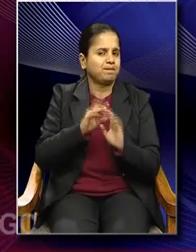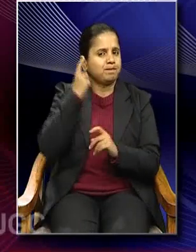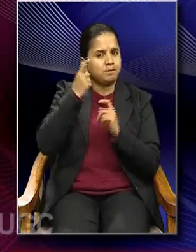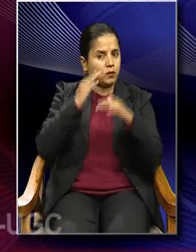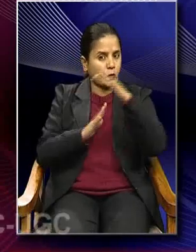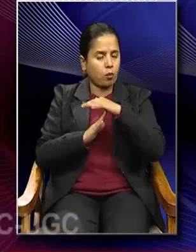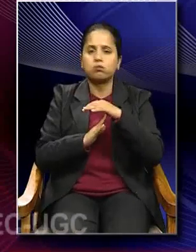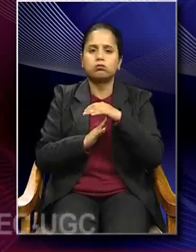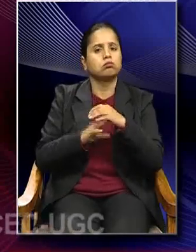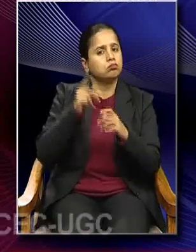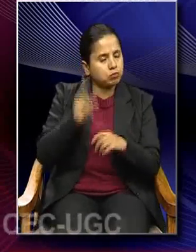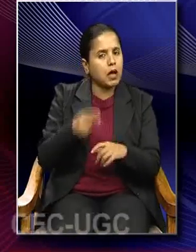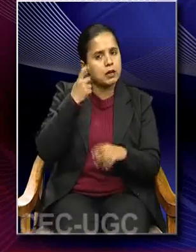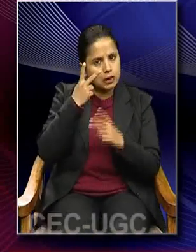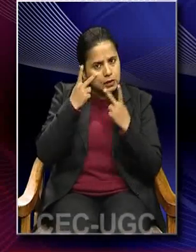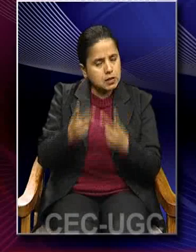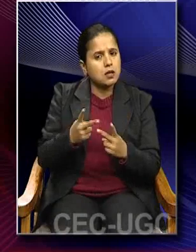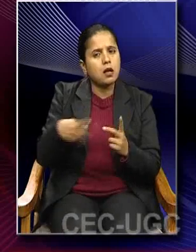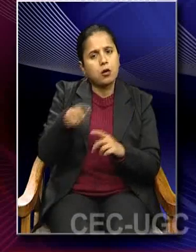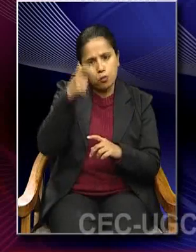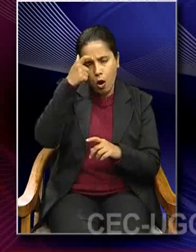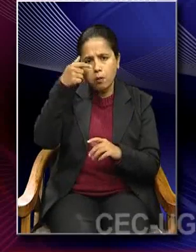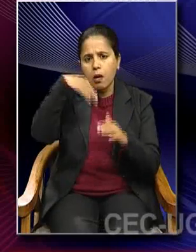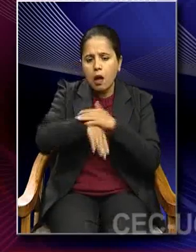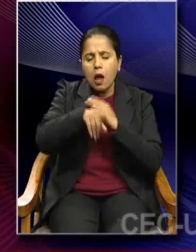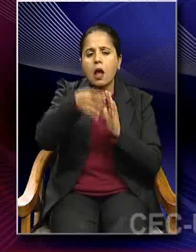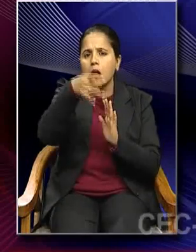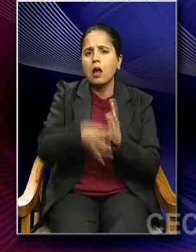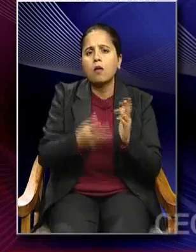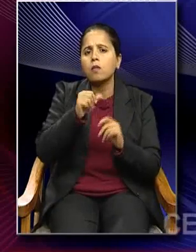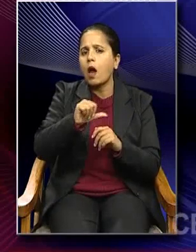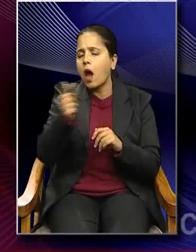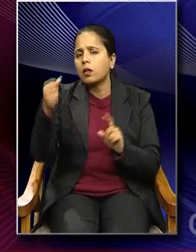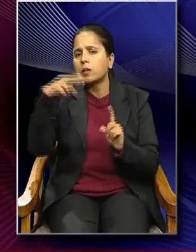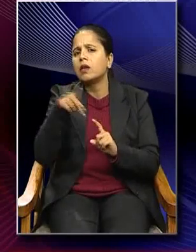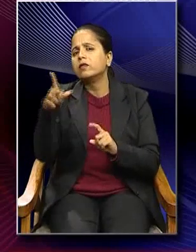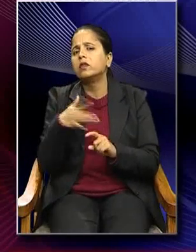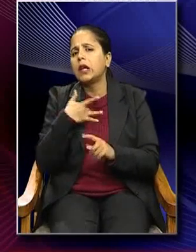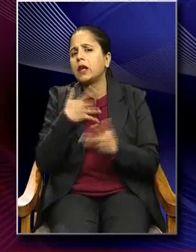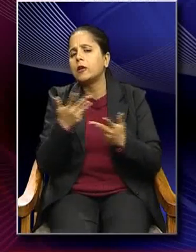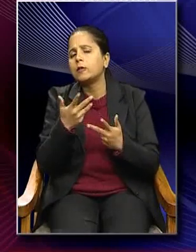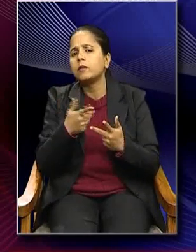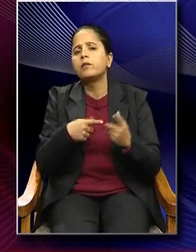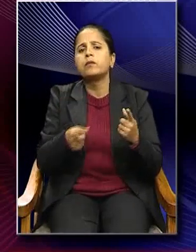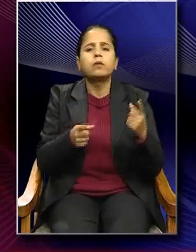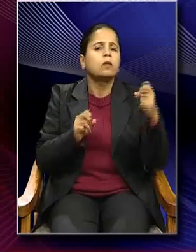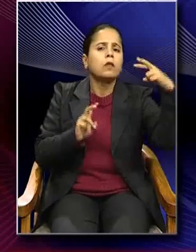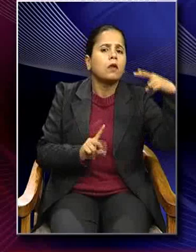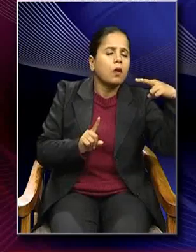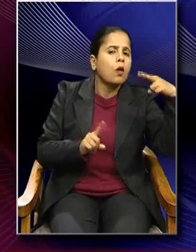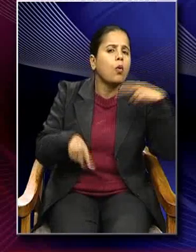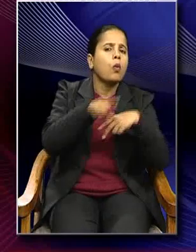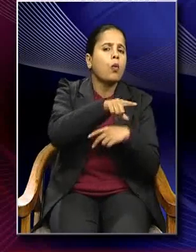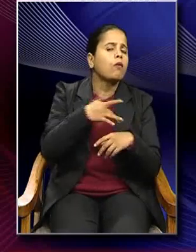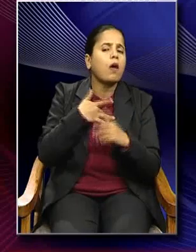do is look into that problem from others' perspective. What would happen if the